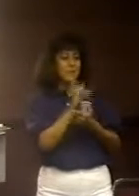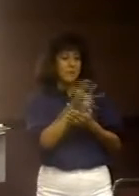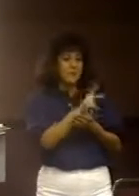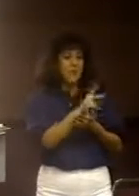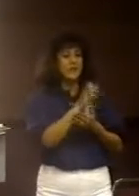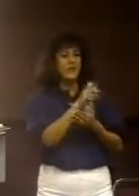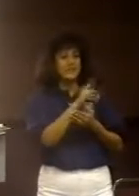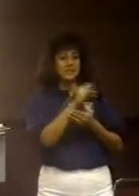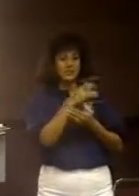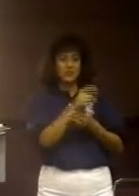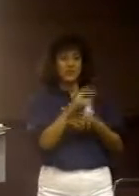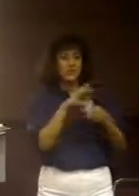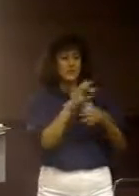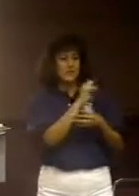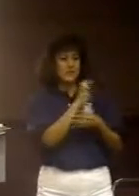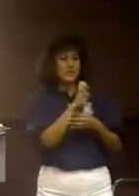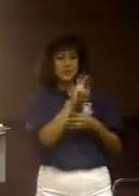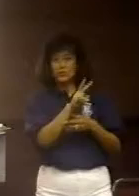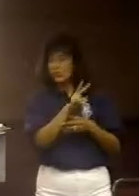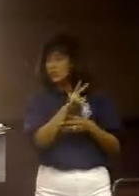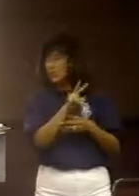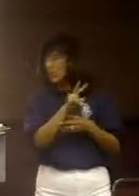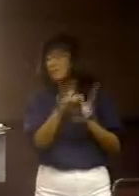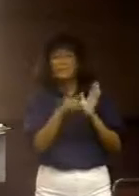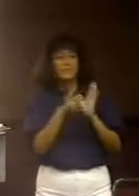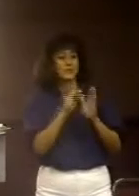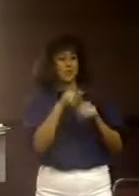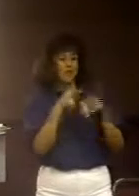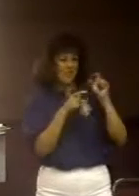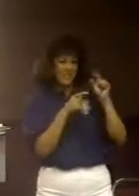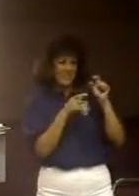the C2 dictionary, it's only like about this thick,